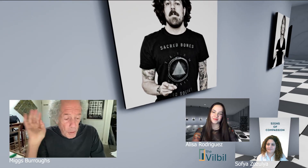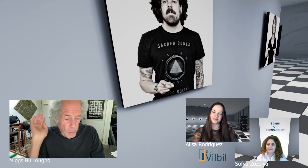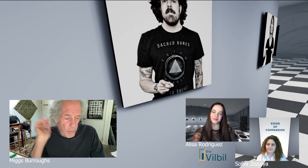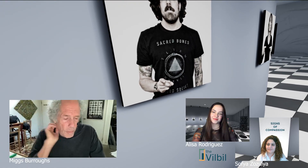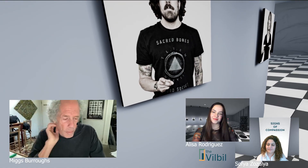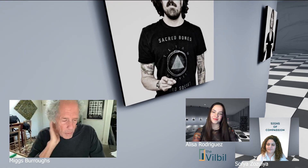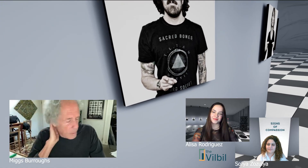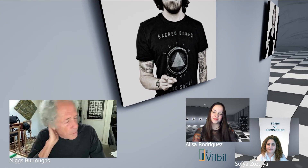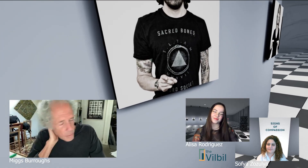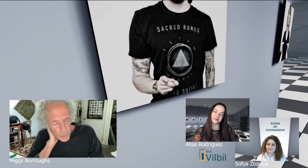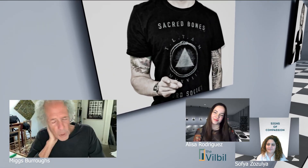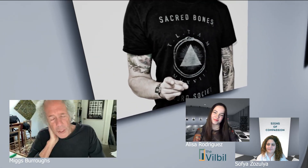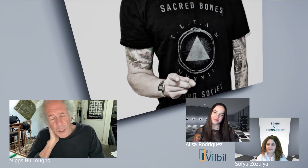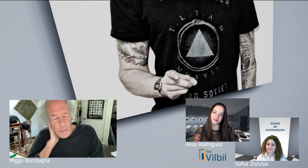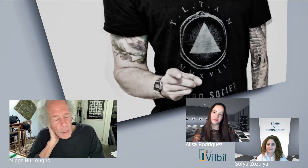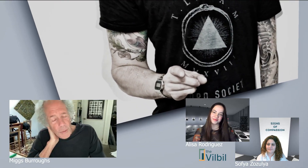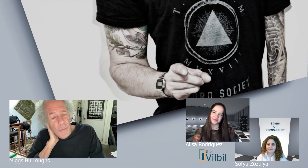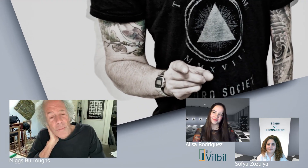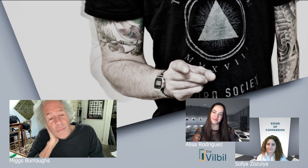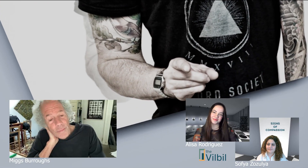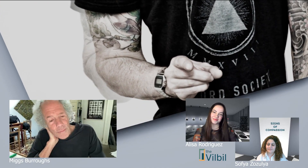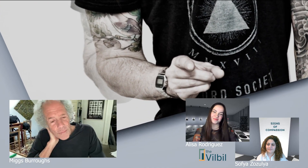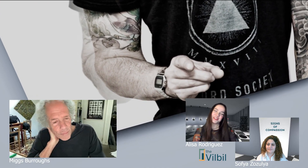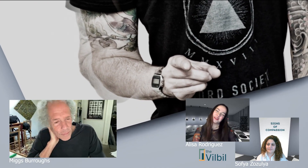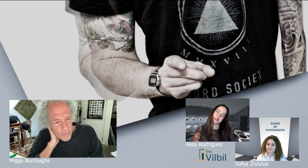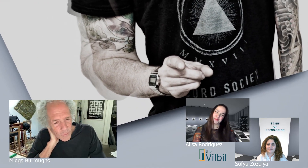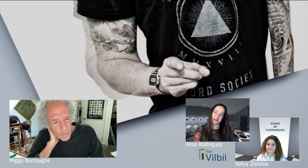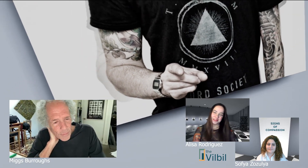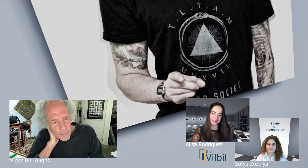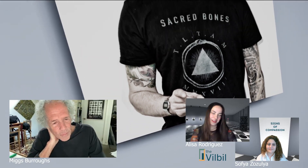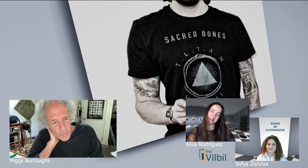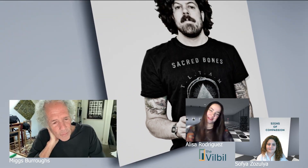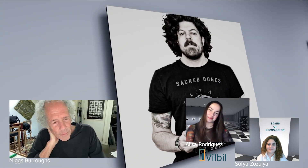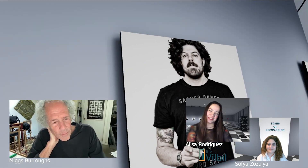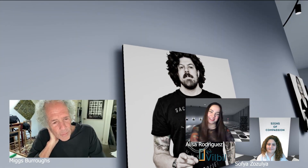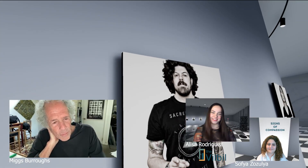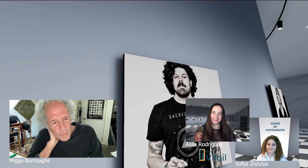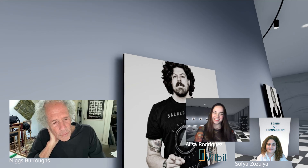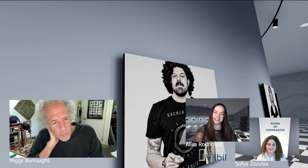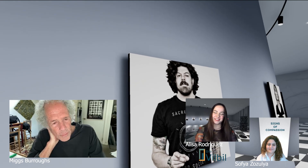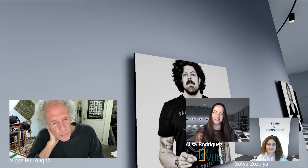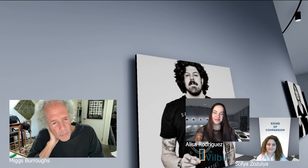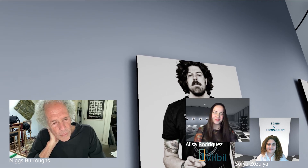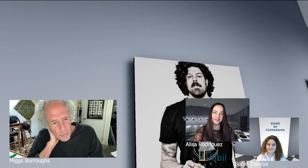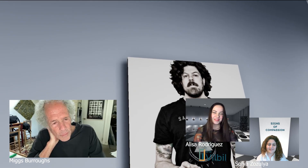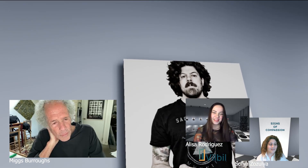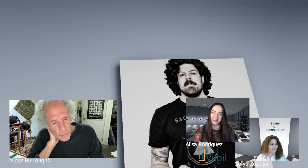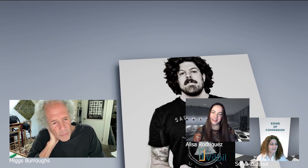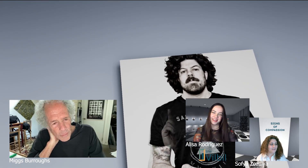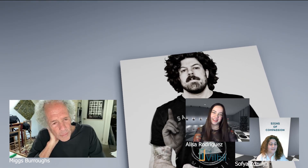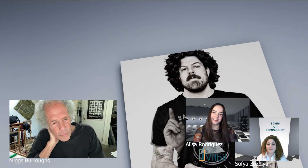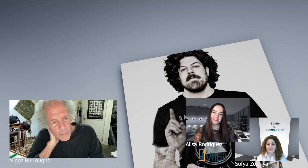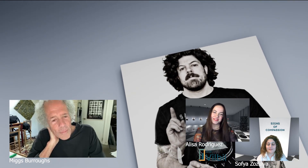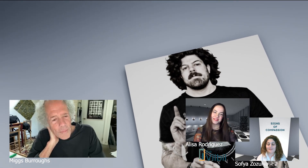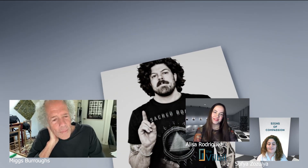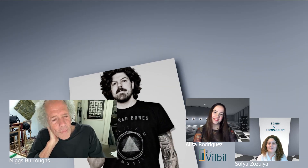description of the project. Anyway. Thank you so much. I really appreciate it. Okay, I'll jump with just a few